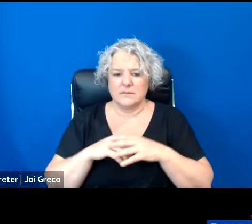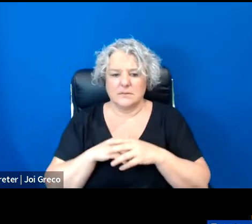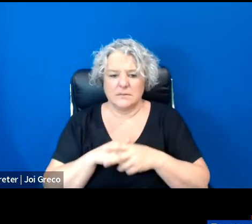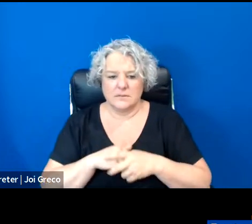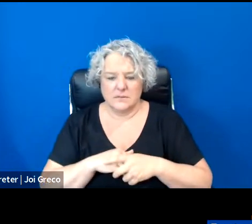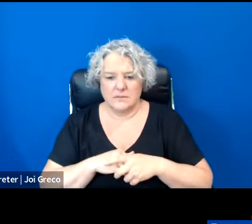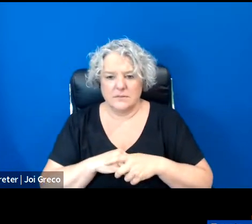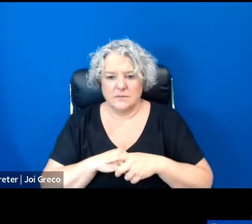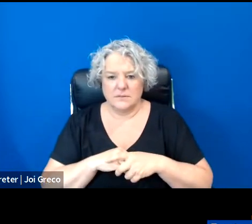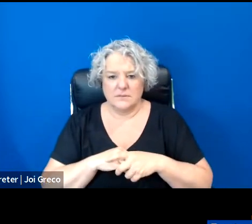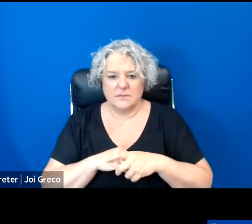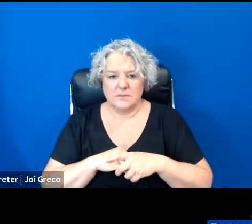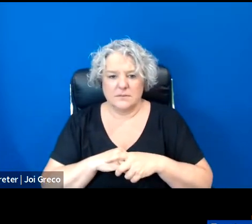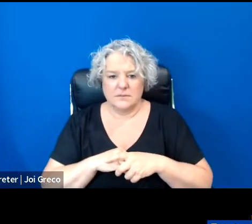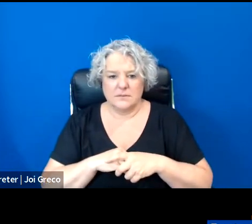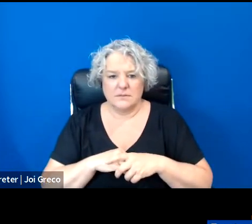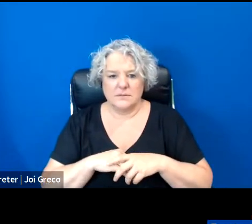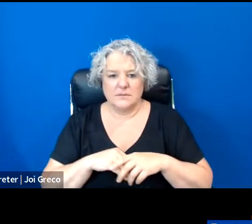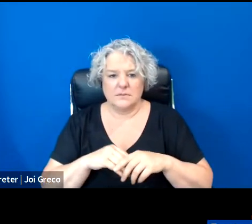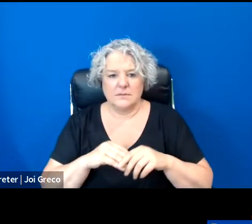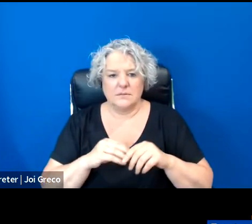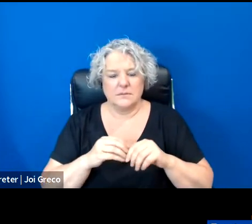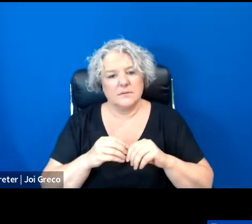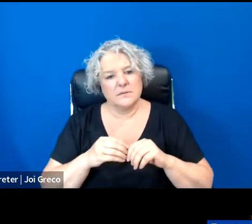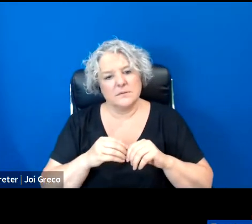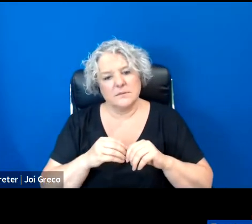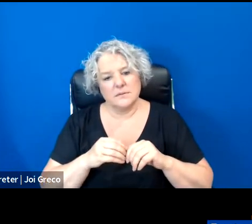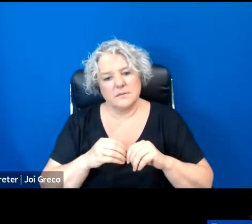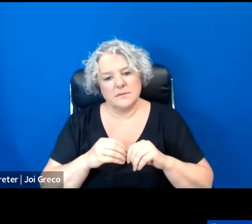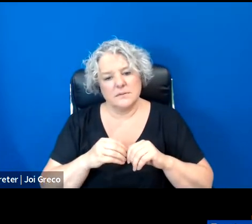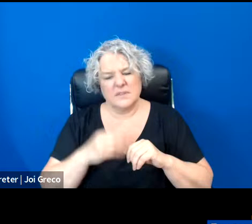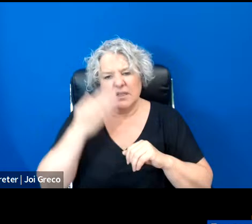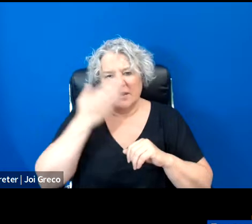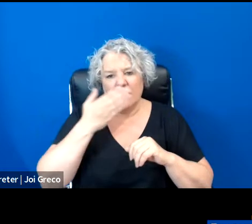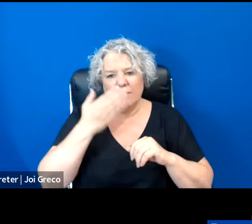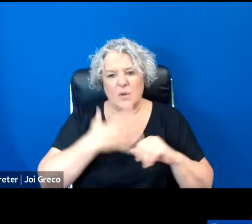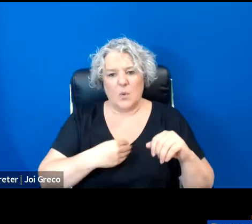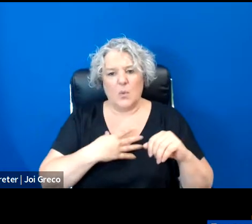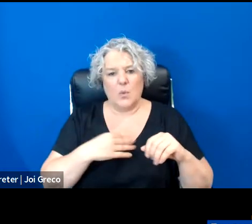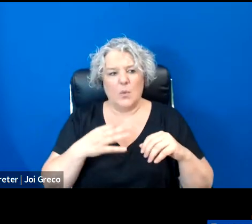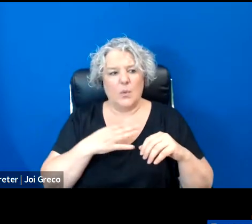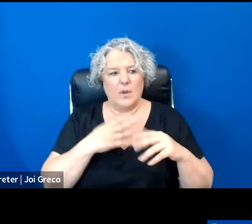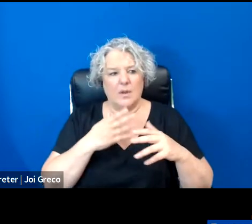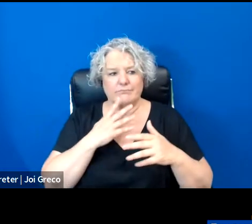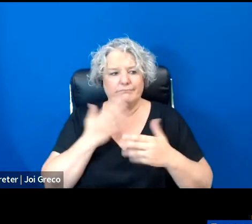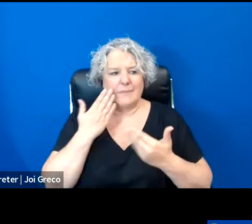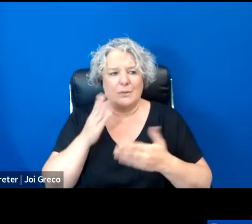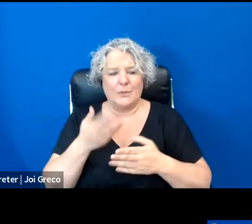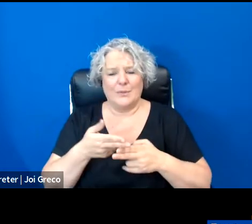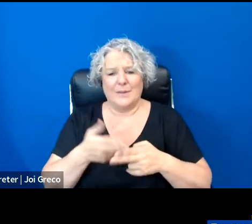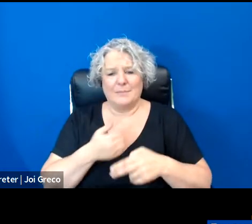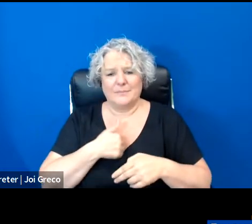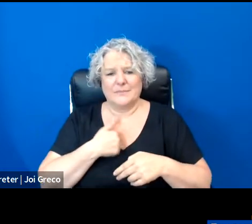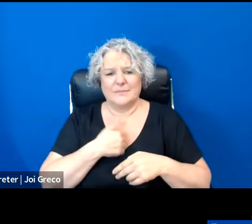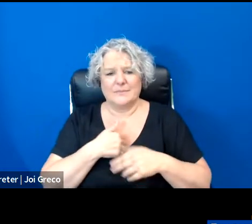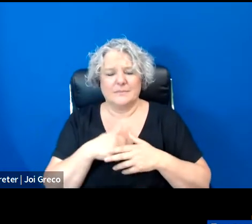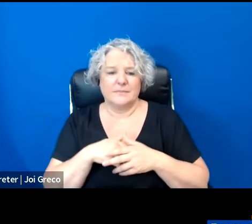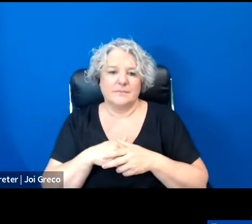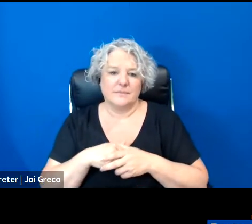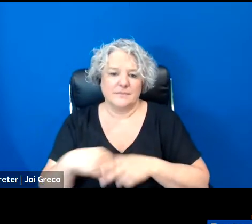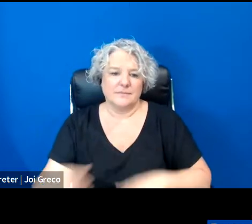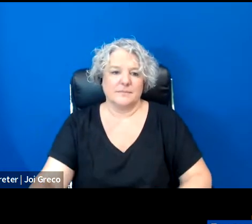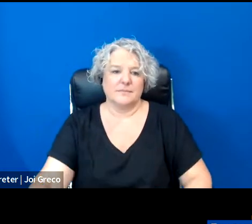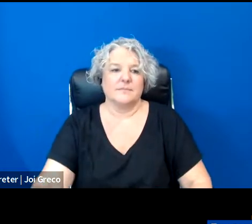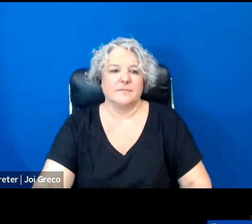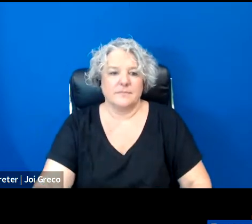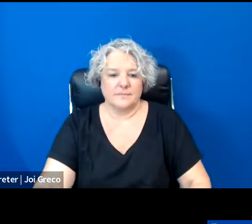one person in black shirt in the front. I'm sorry, I wish I knew everybody's name. And I'll take one from around here.